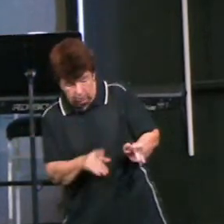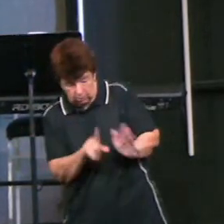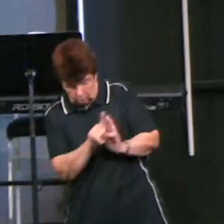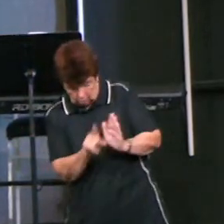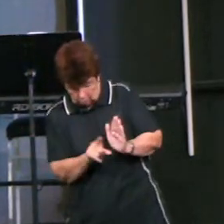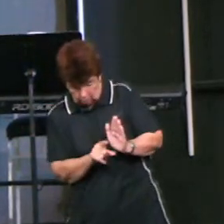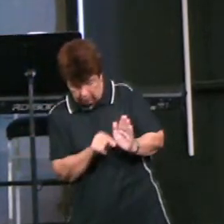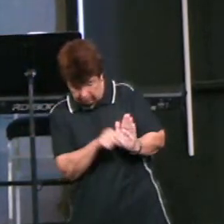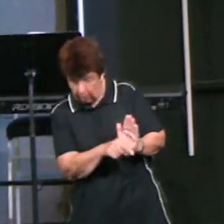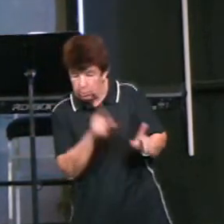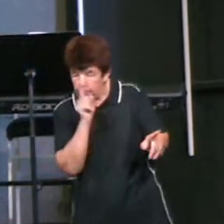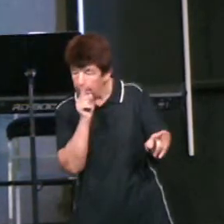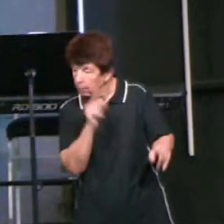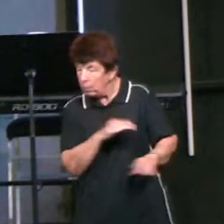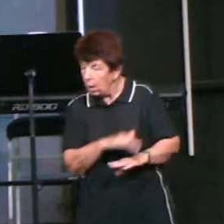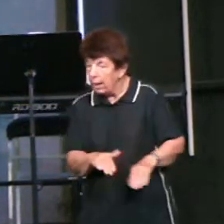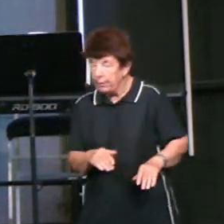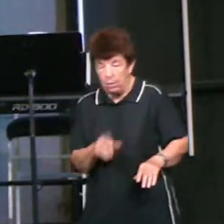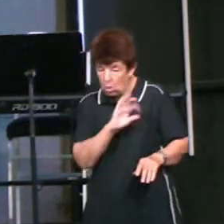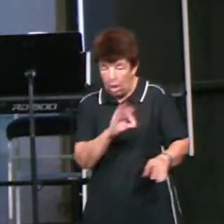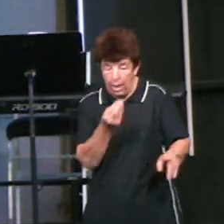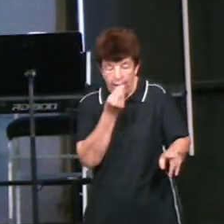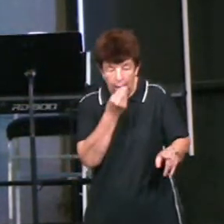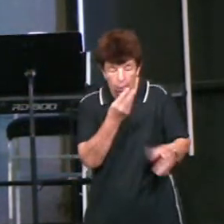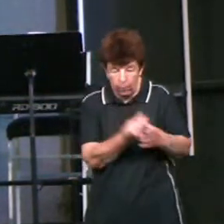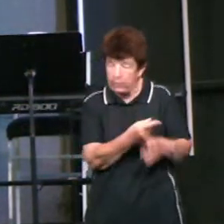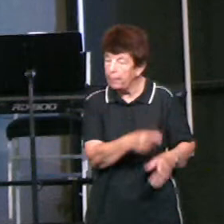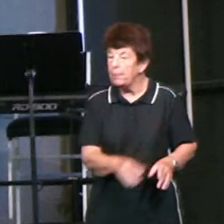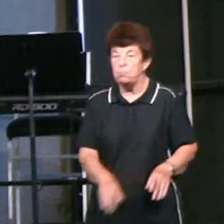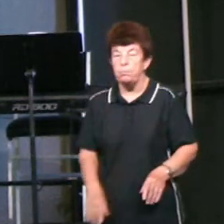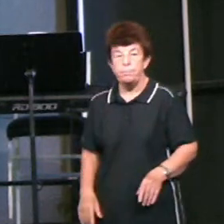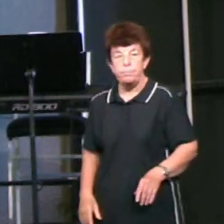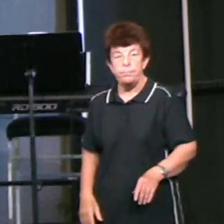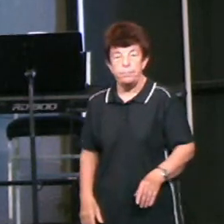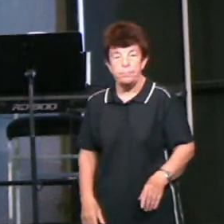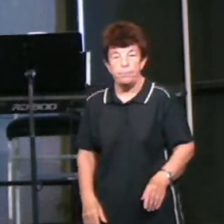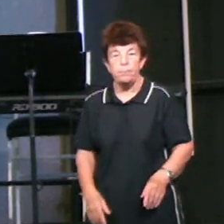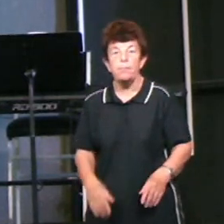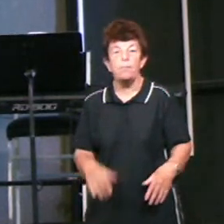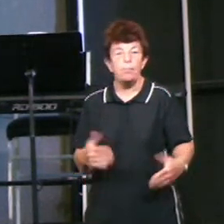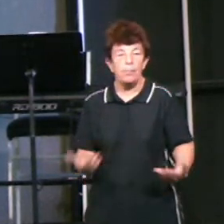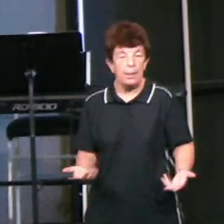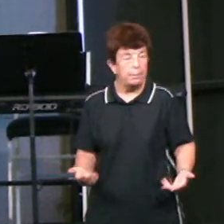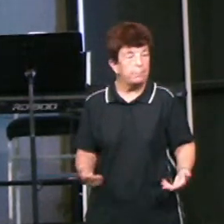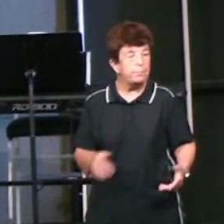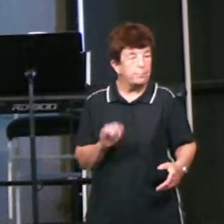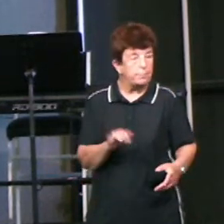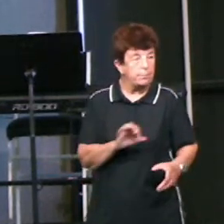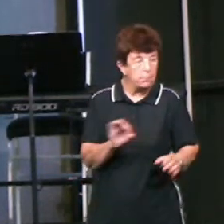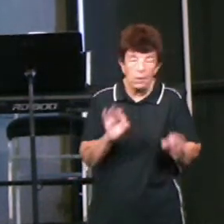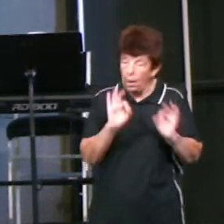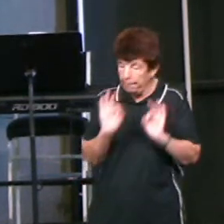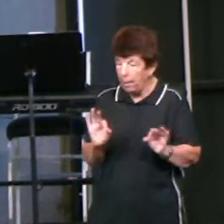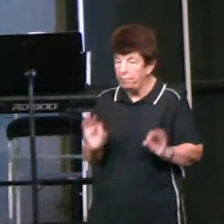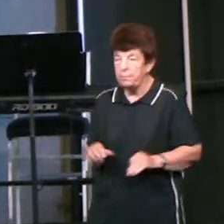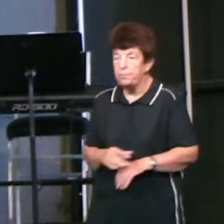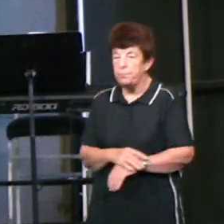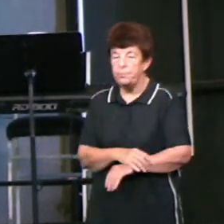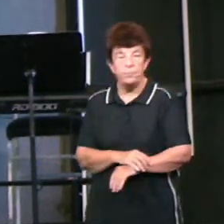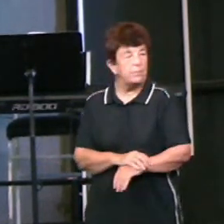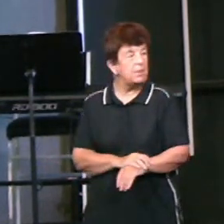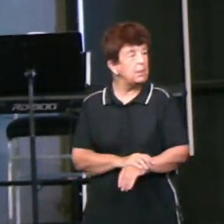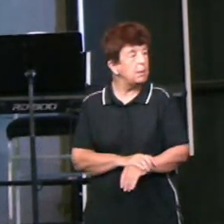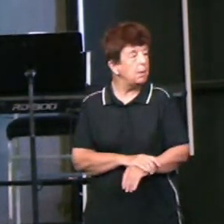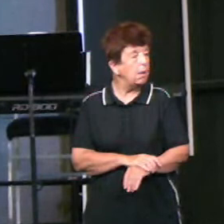eat with them, to do this. This is the divide which we're talking about. And although it's not perfect, I want to draw